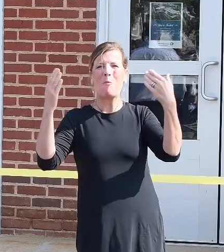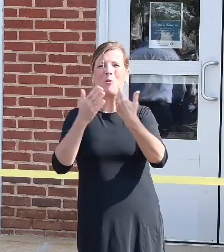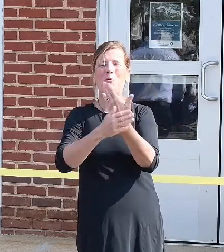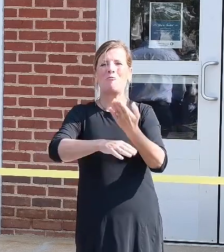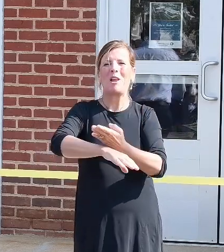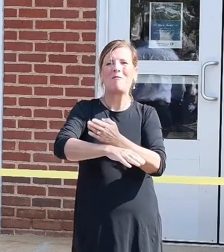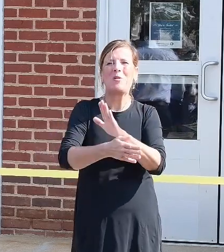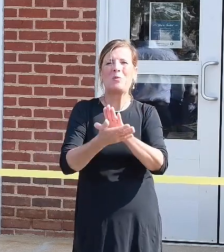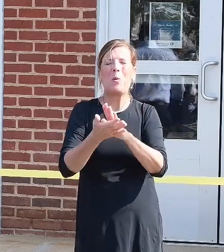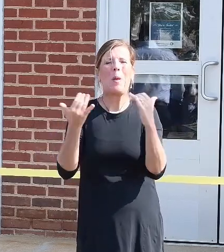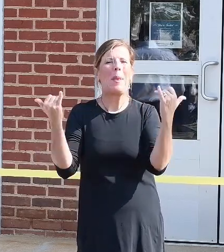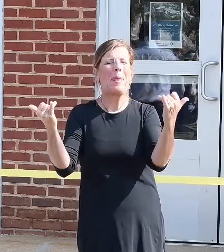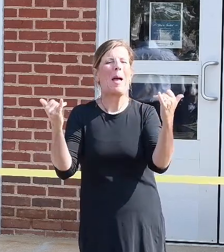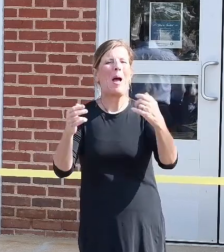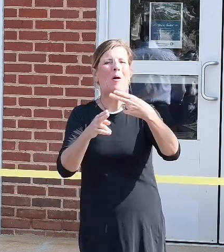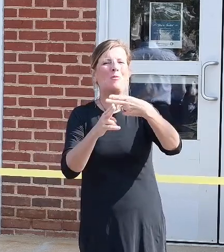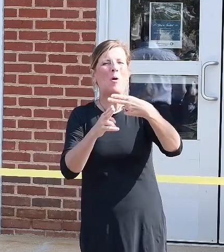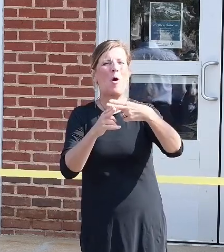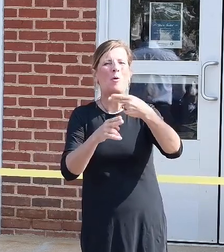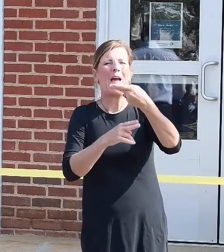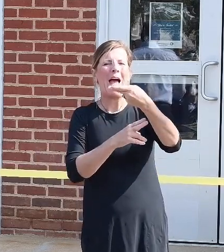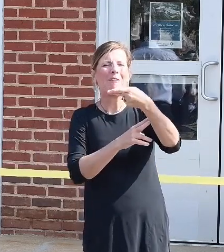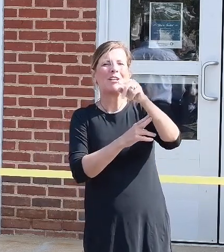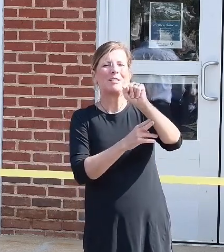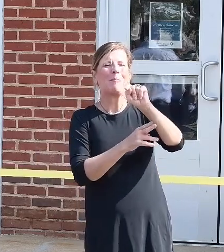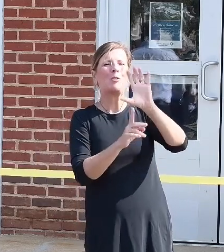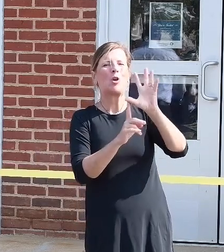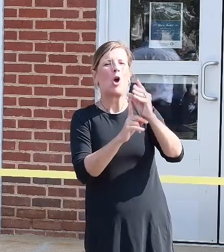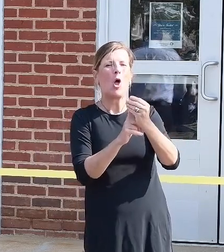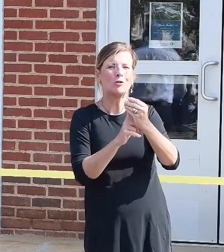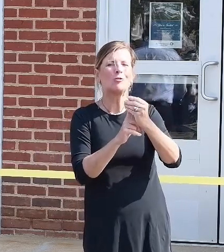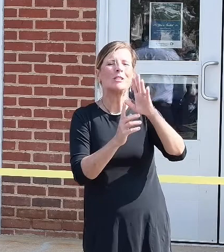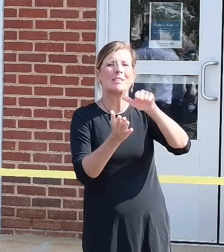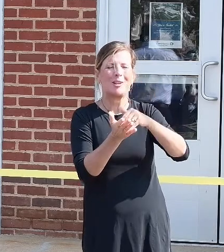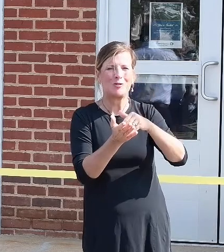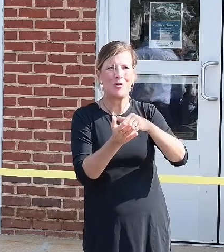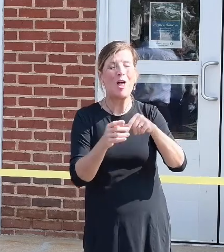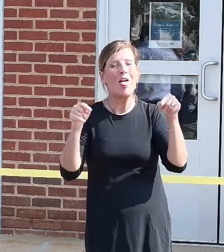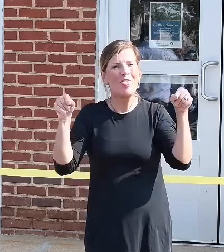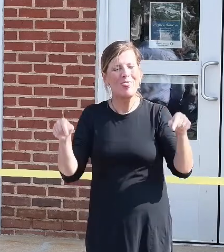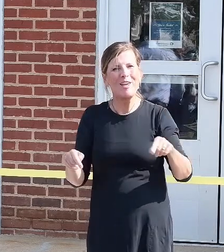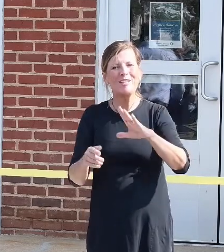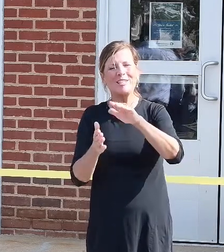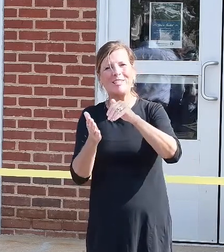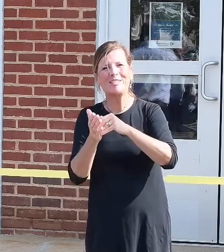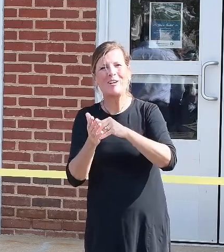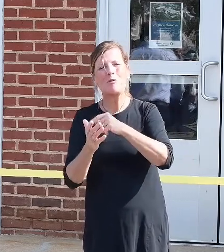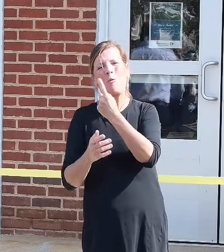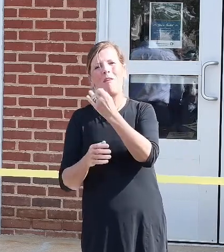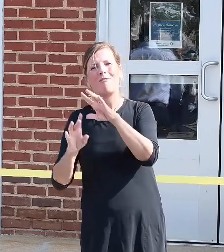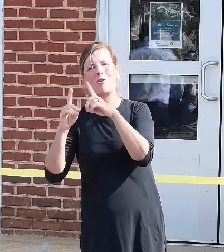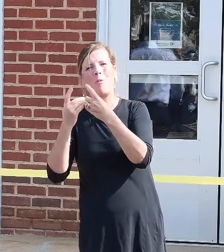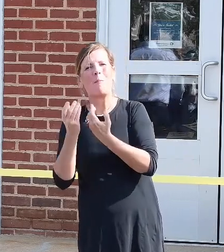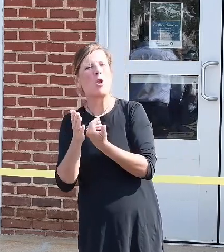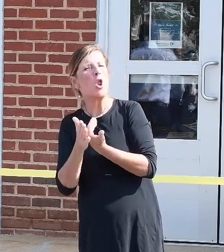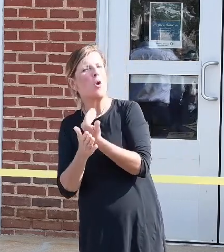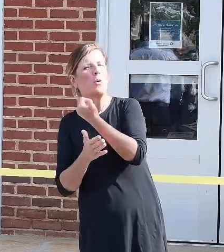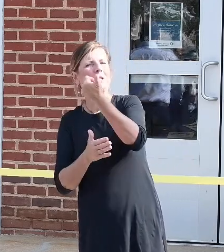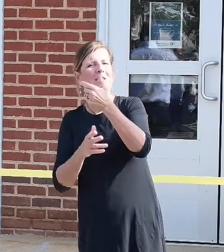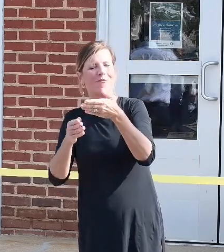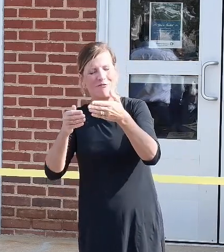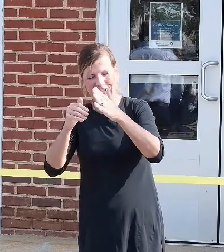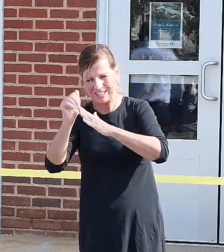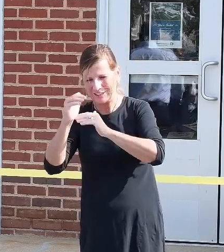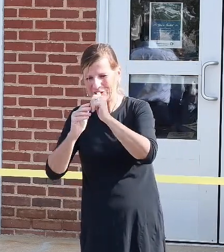that will now be known as the Harriet Tubman Cultural Center. This center will be one of our department's newest facilities for our